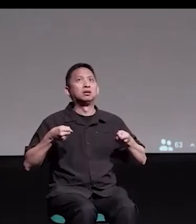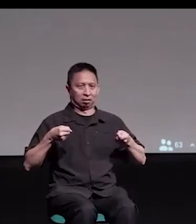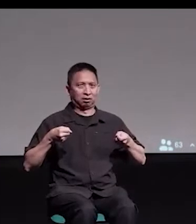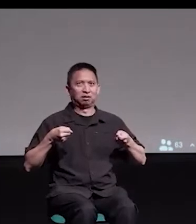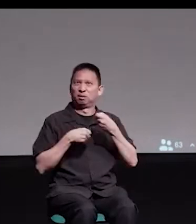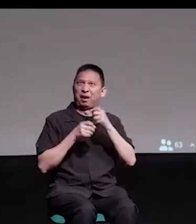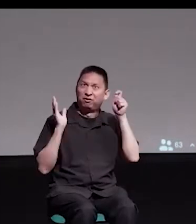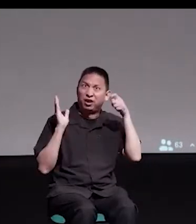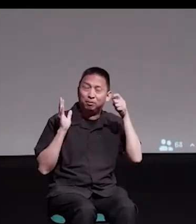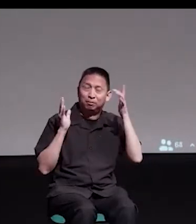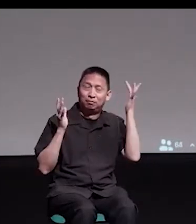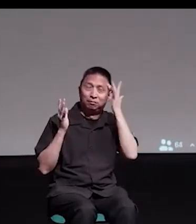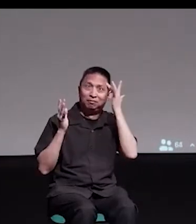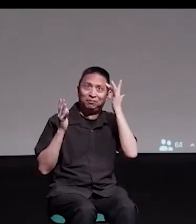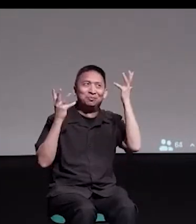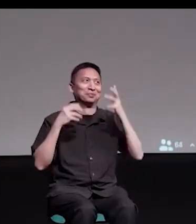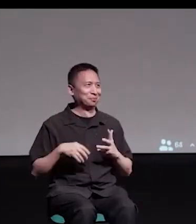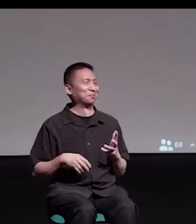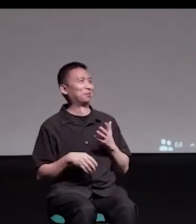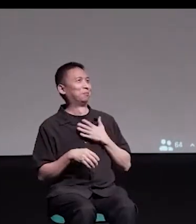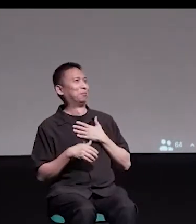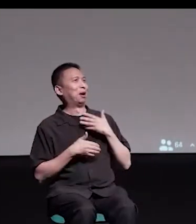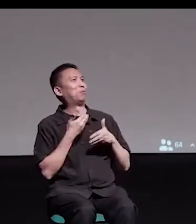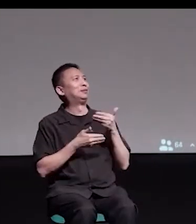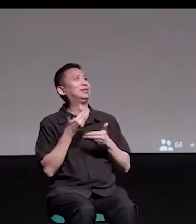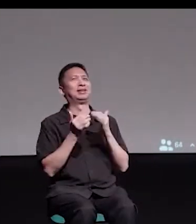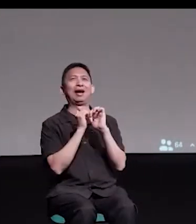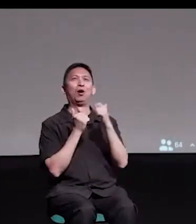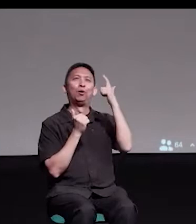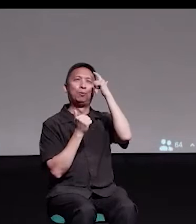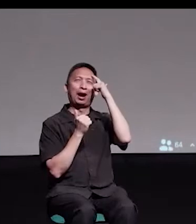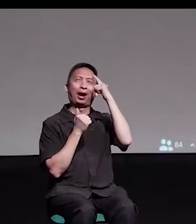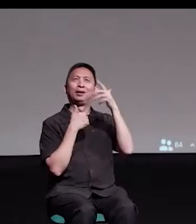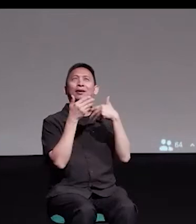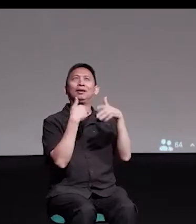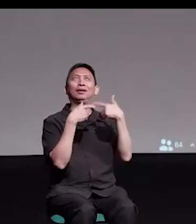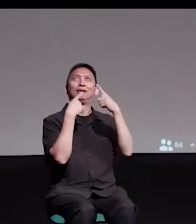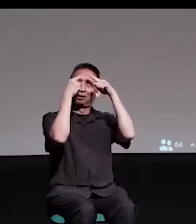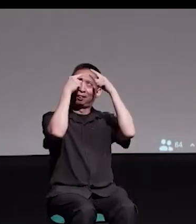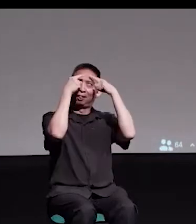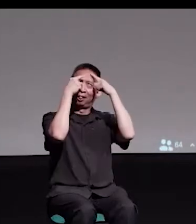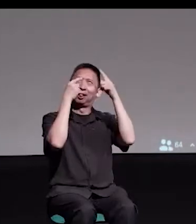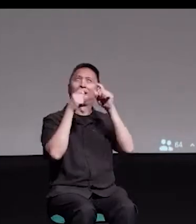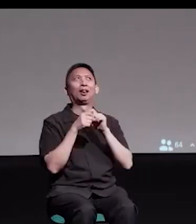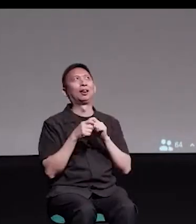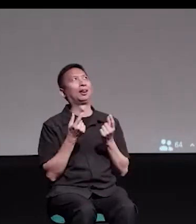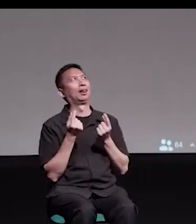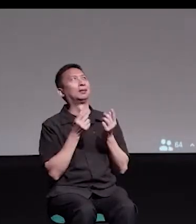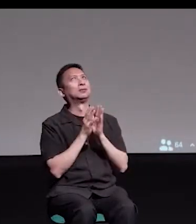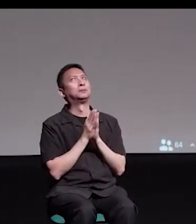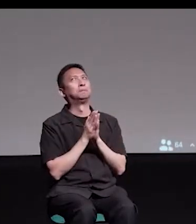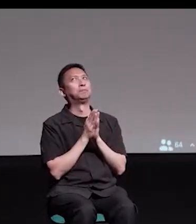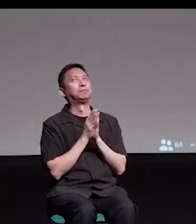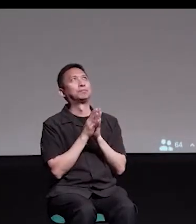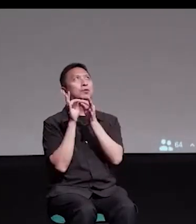my initial process, I think when I'm editing, the way my brain works and the types of project I've worked